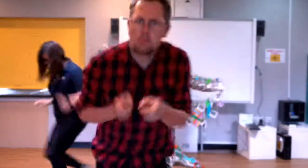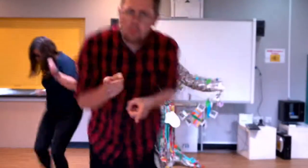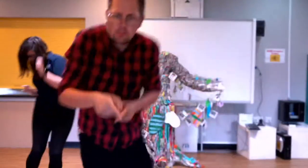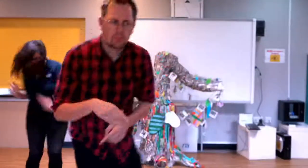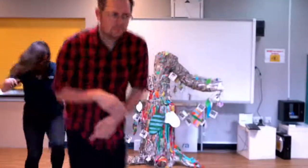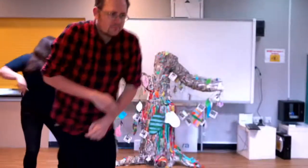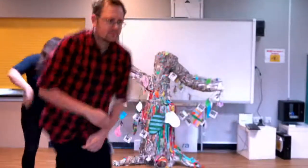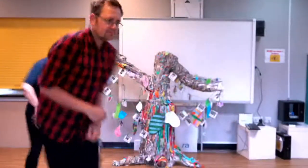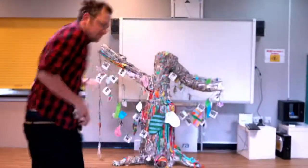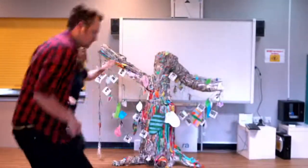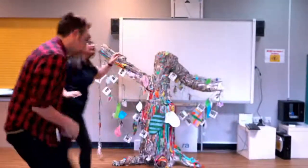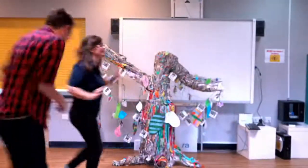Right.